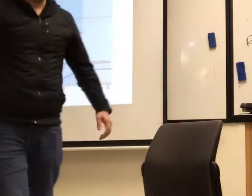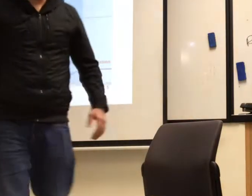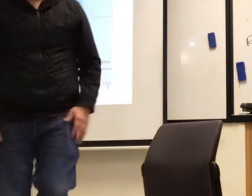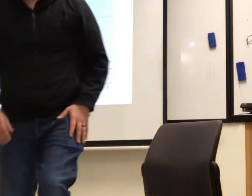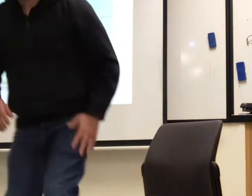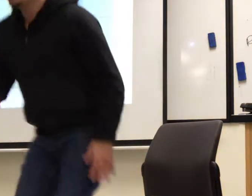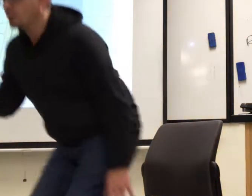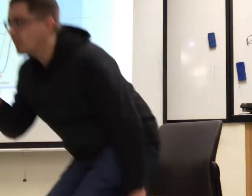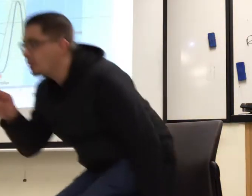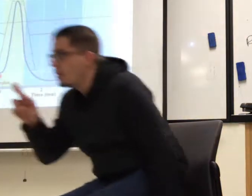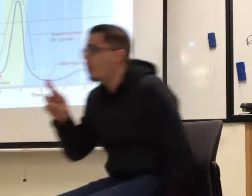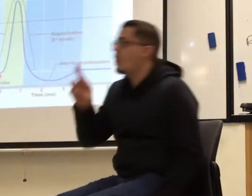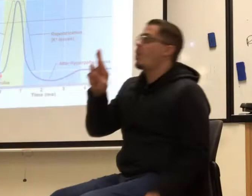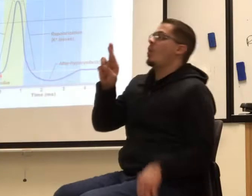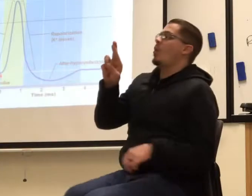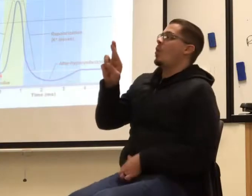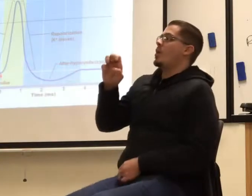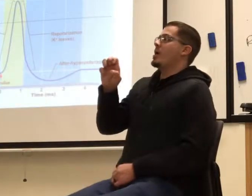ensures